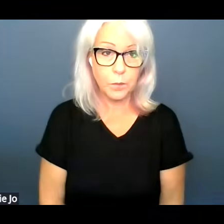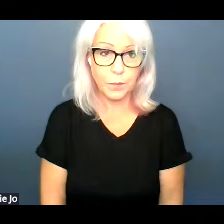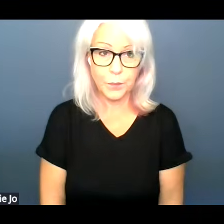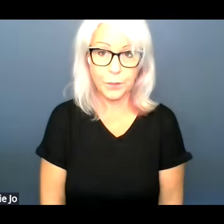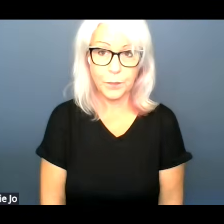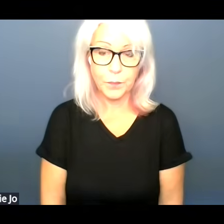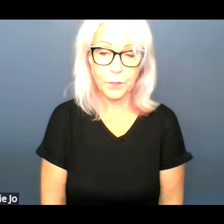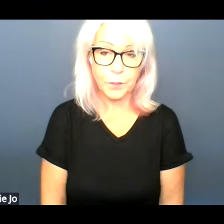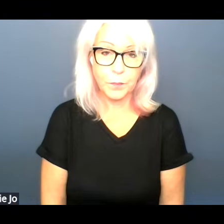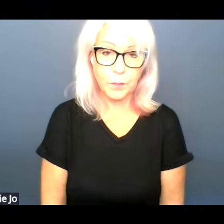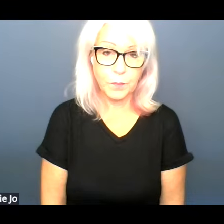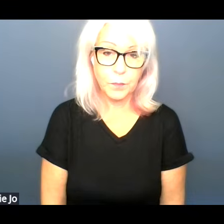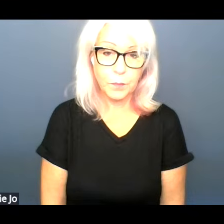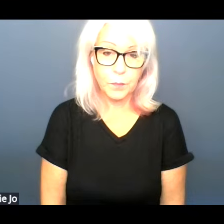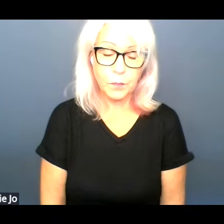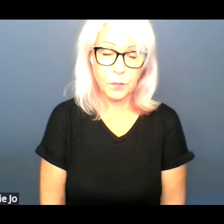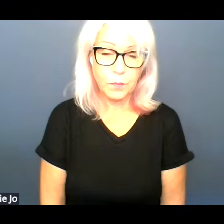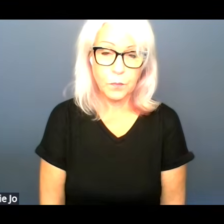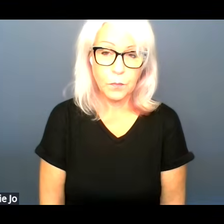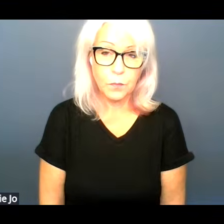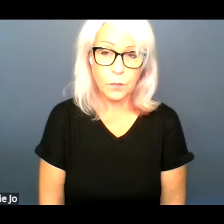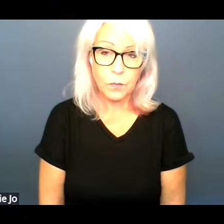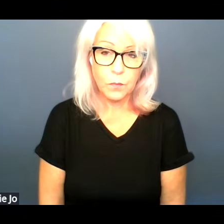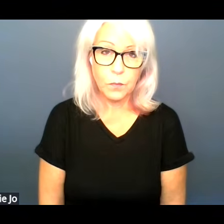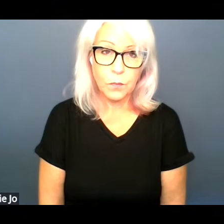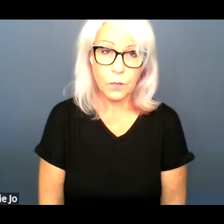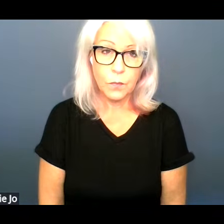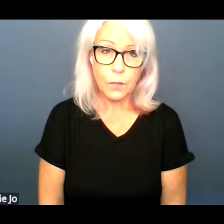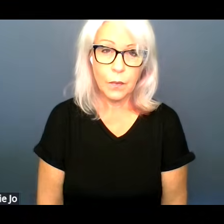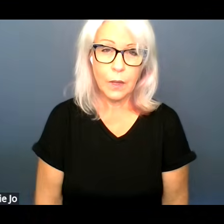And I think the first, Just takes out through words.